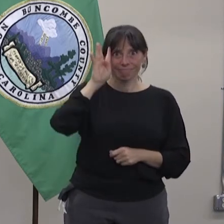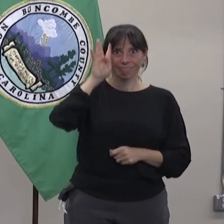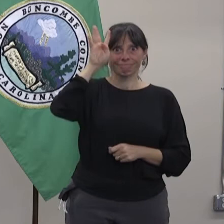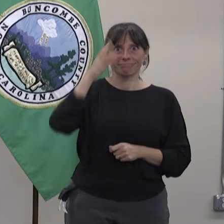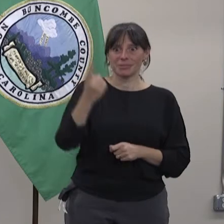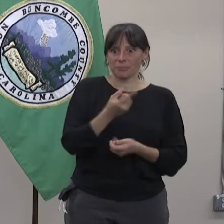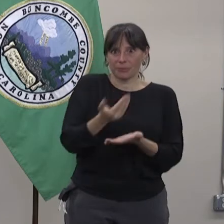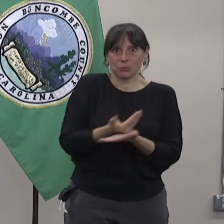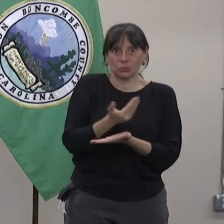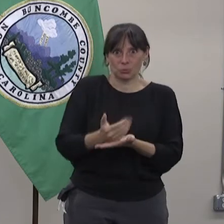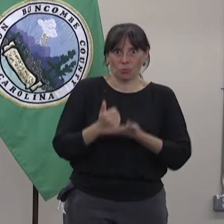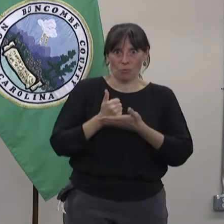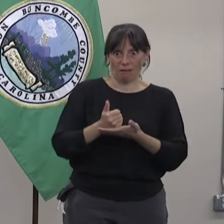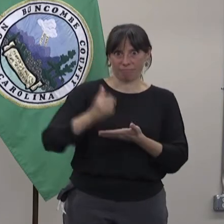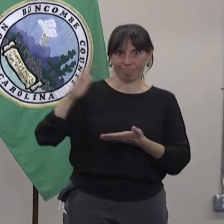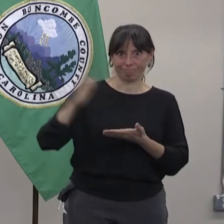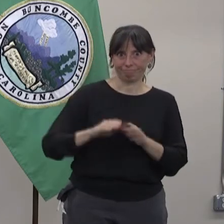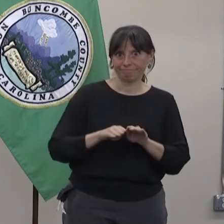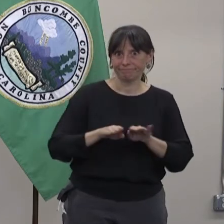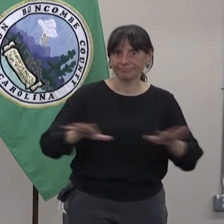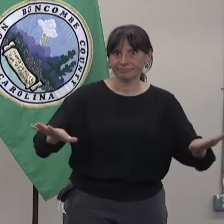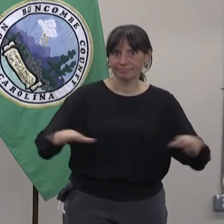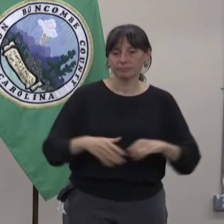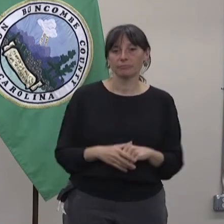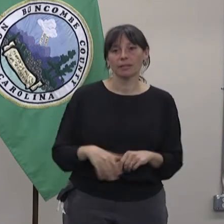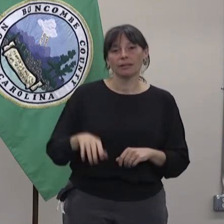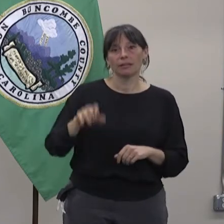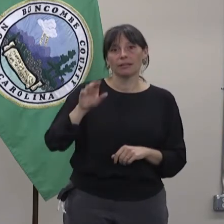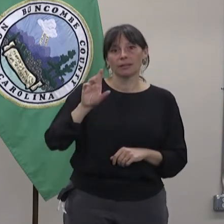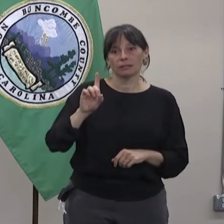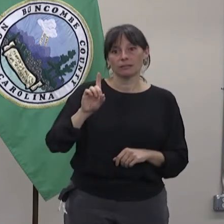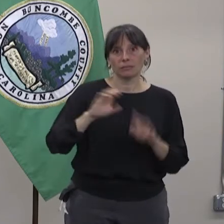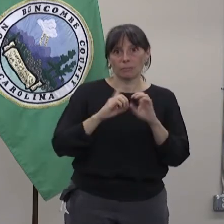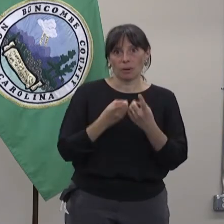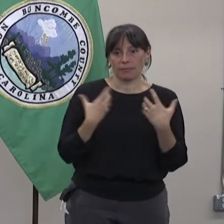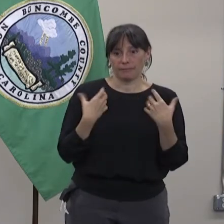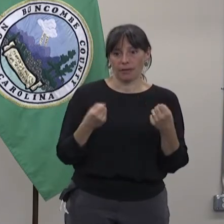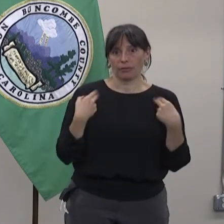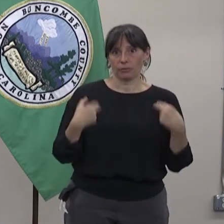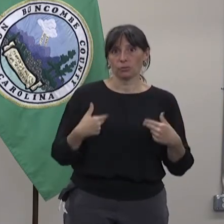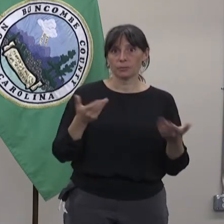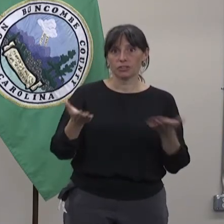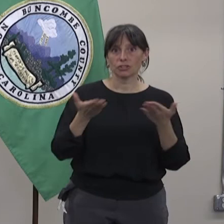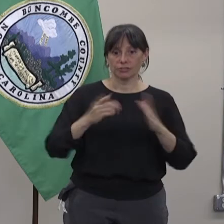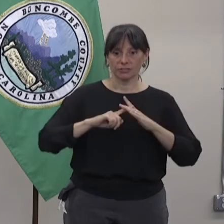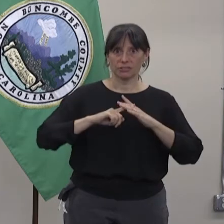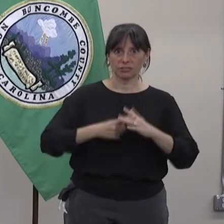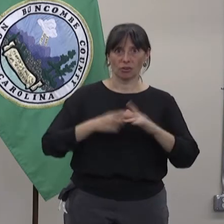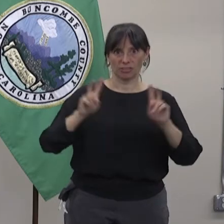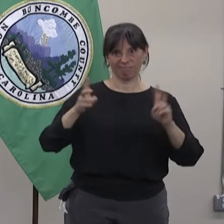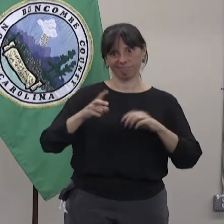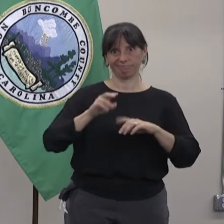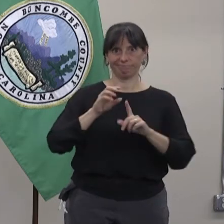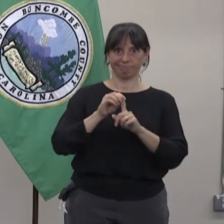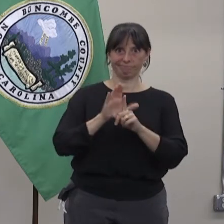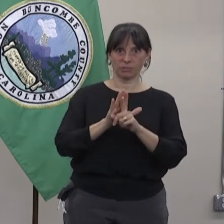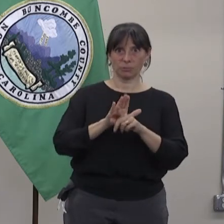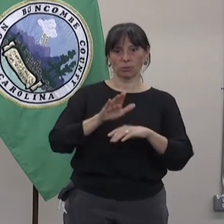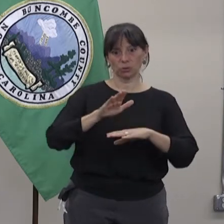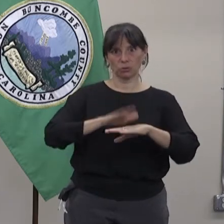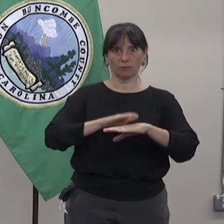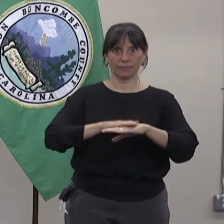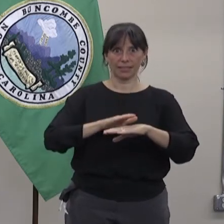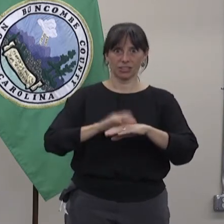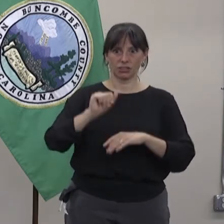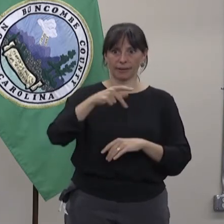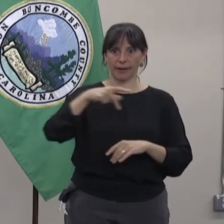of COVID-19. North Carolina Department of Health and Human Services launched the COVID-19 Exposure Notification app, Slow